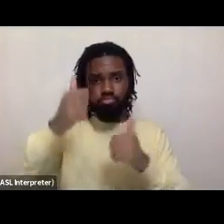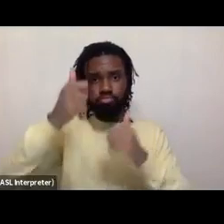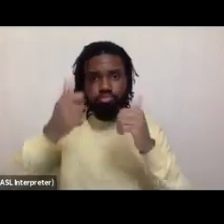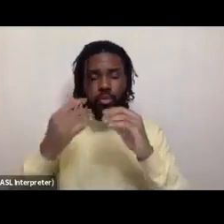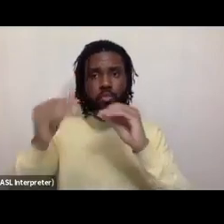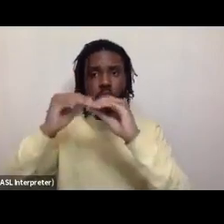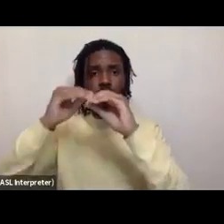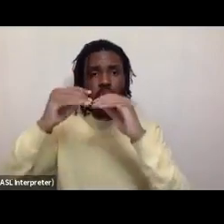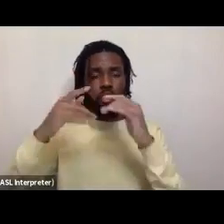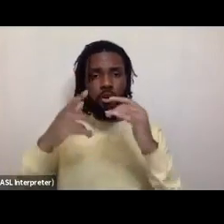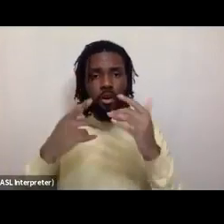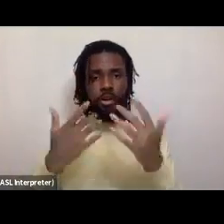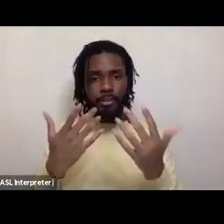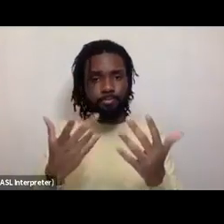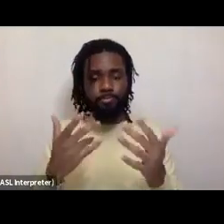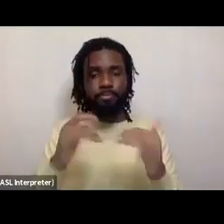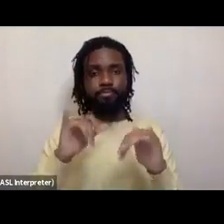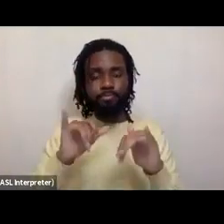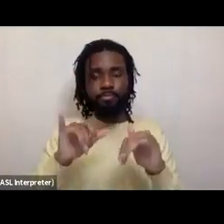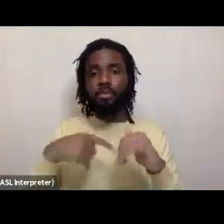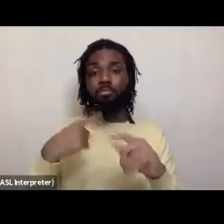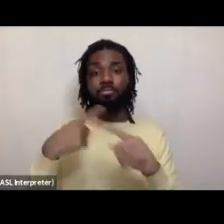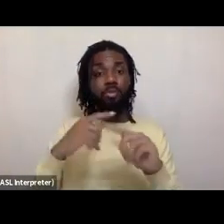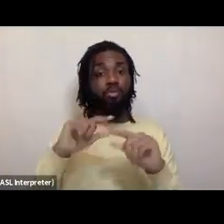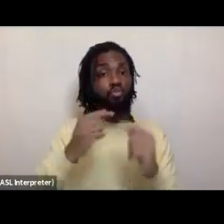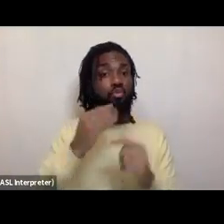Folks in group homes are often, and